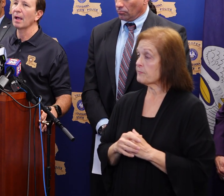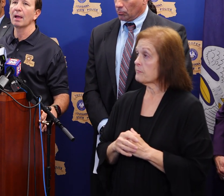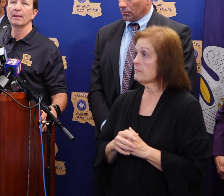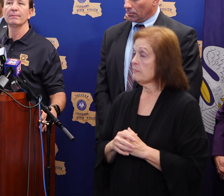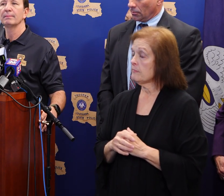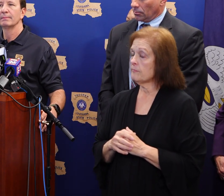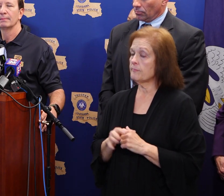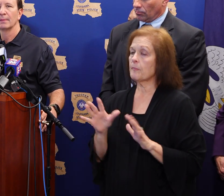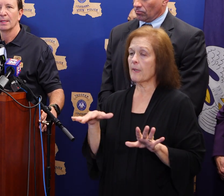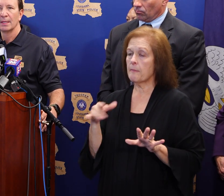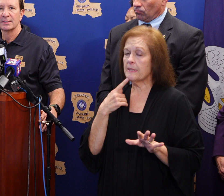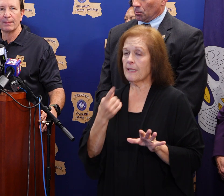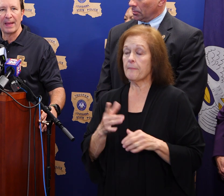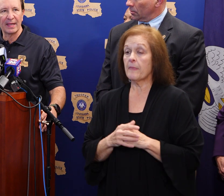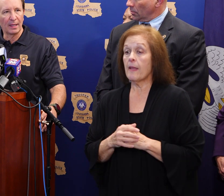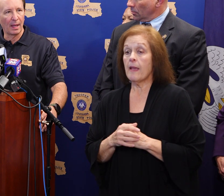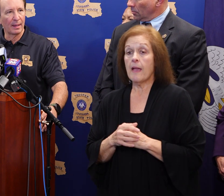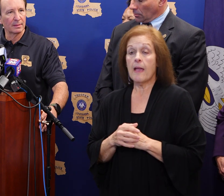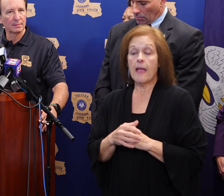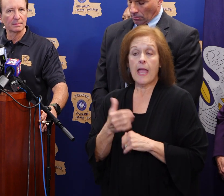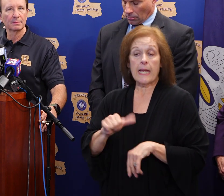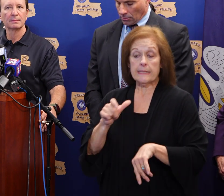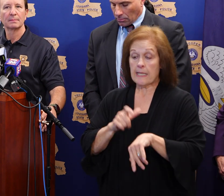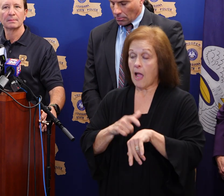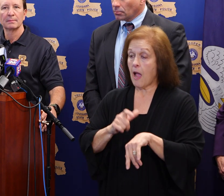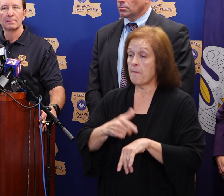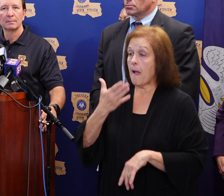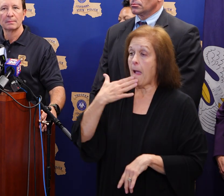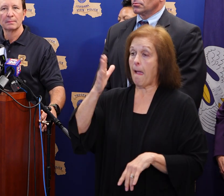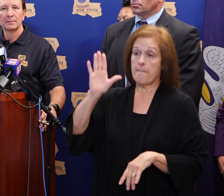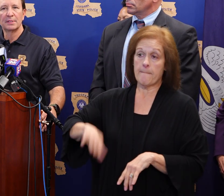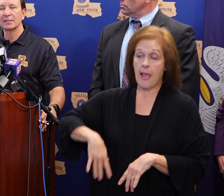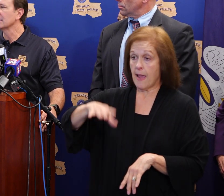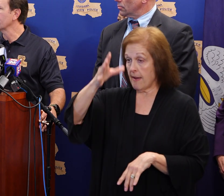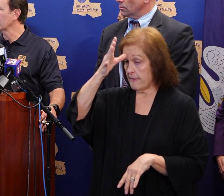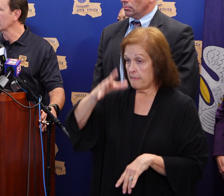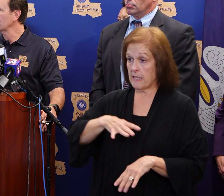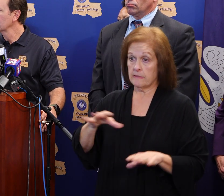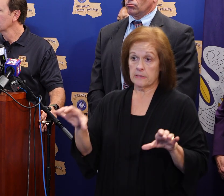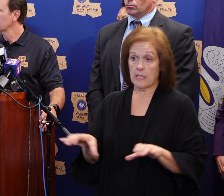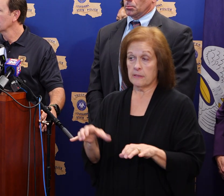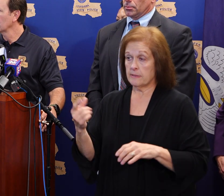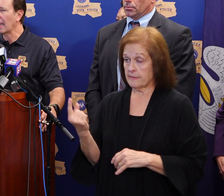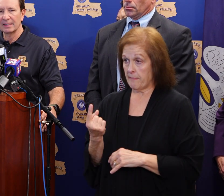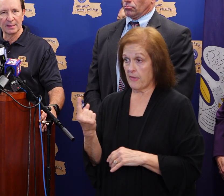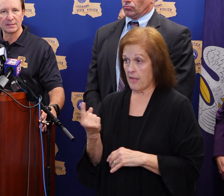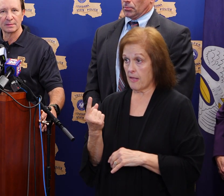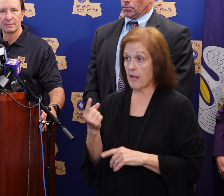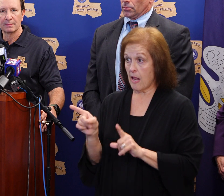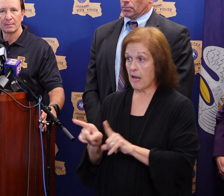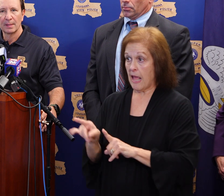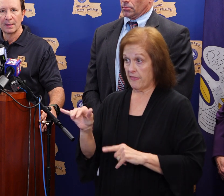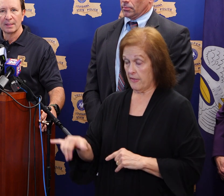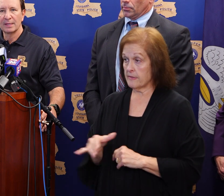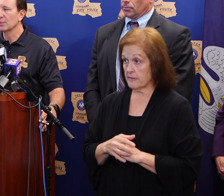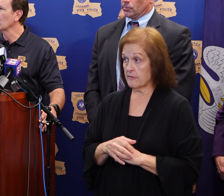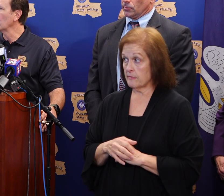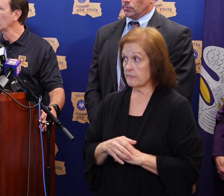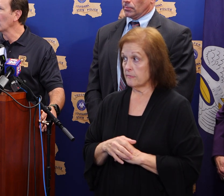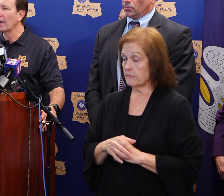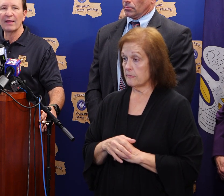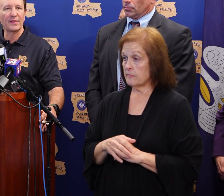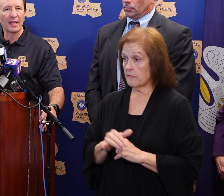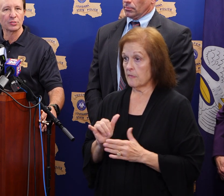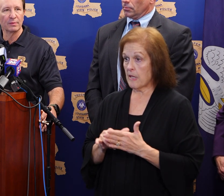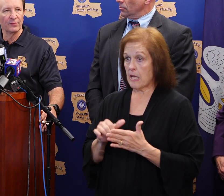Every time some bad guy does something like this, there's what